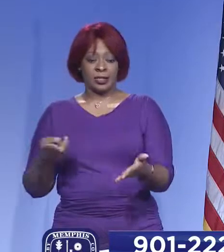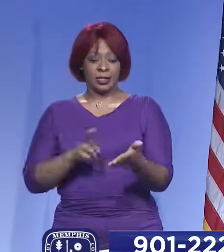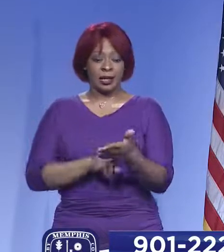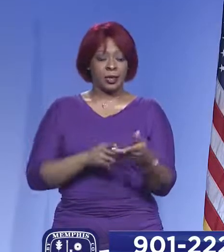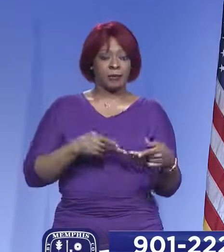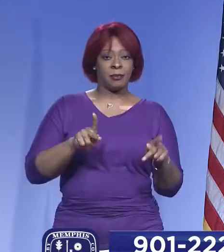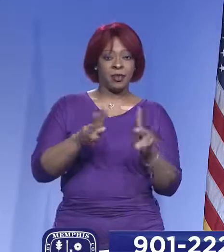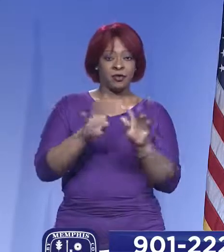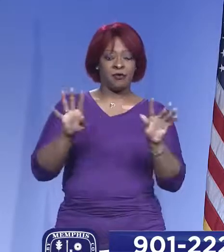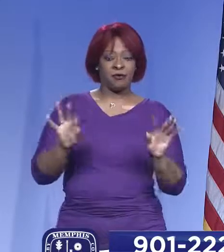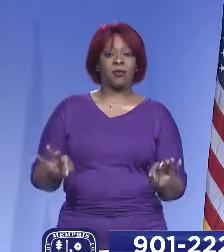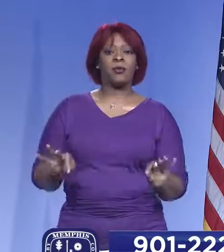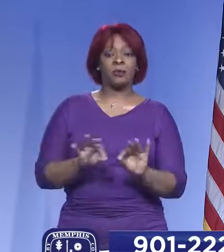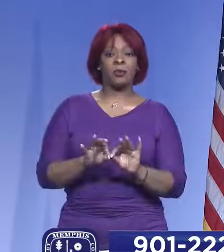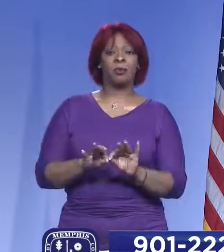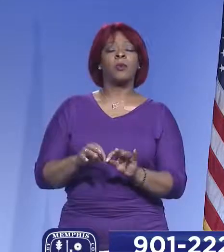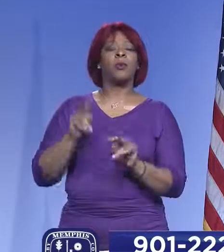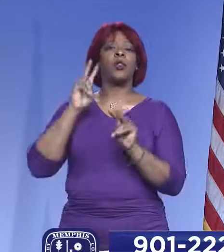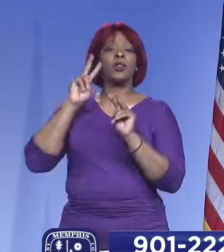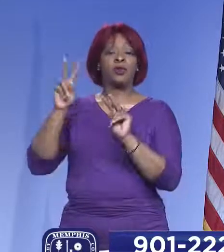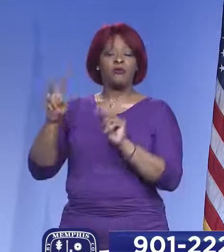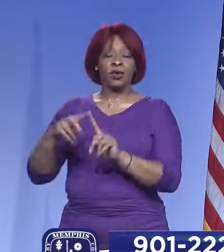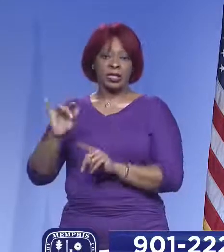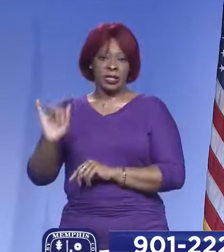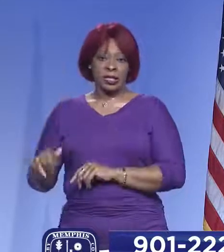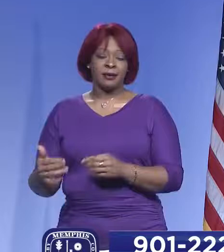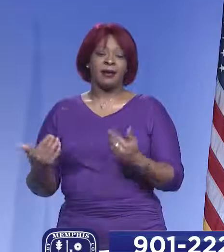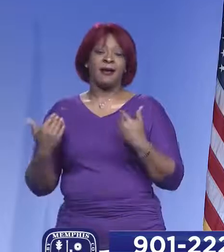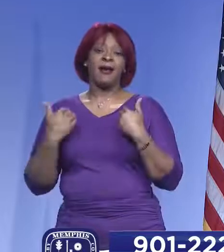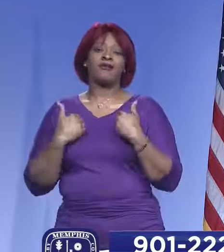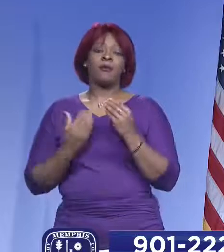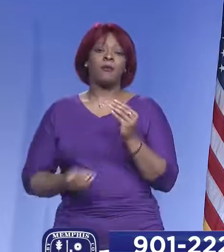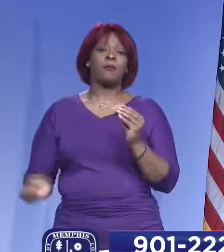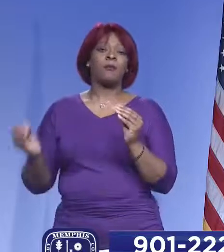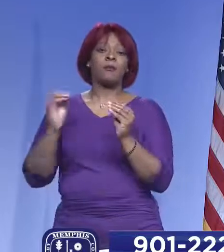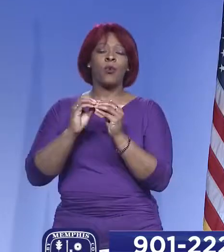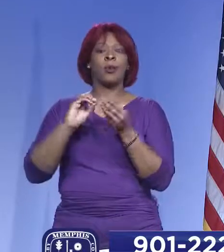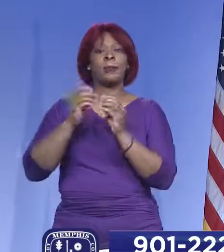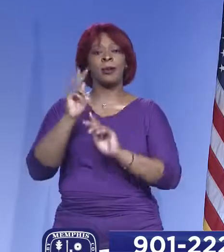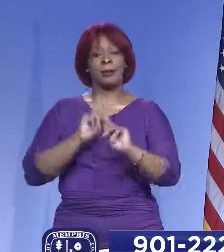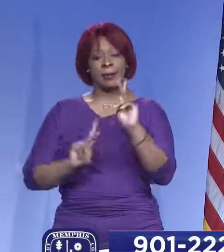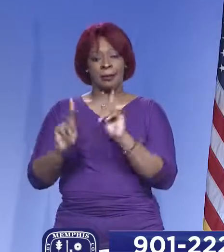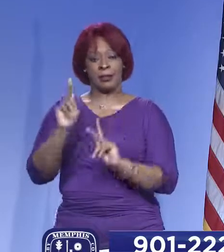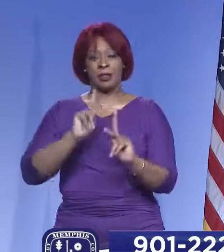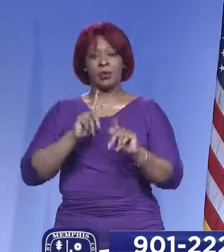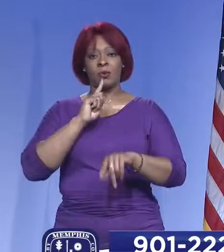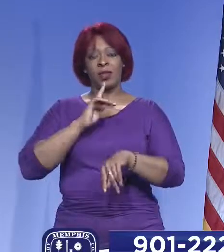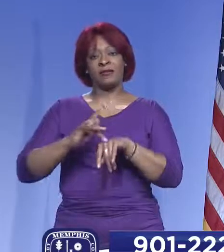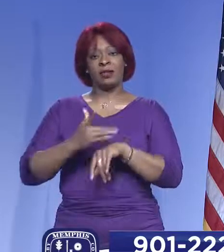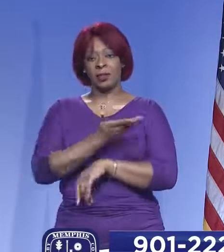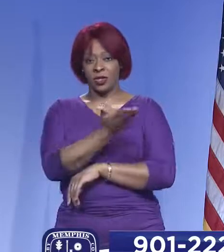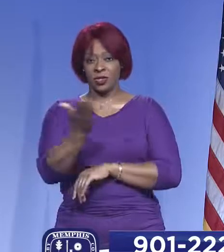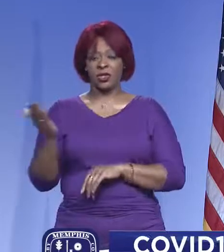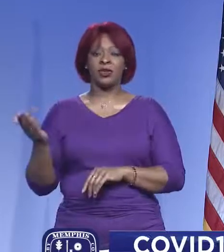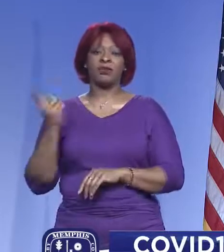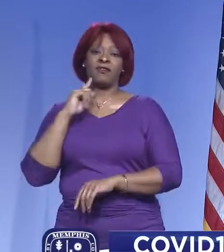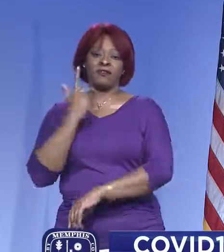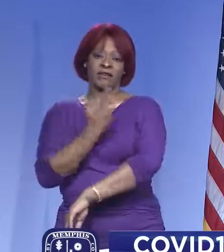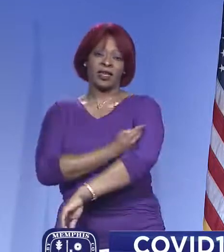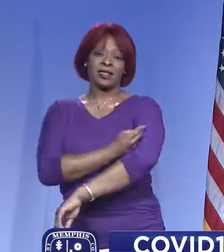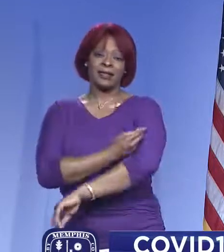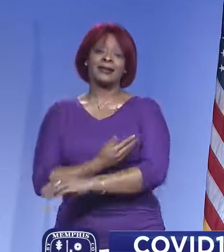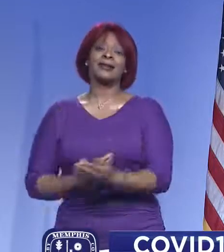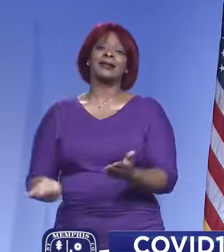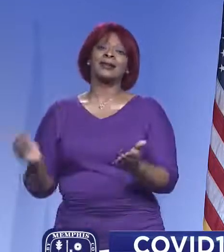consent form. But we're looking forward to that so that we can have even more of the population available to get vaccinated. But